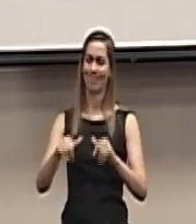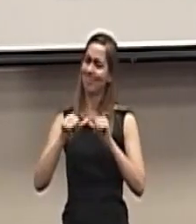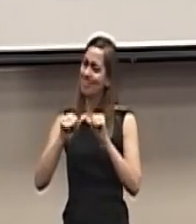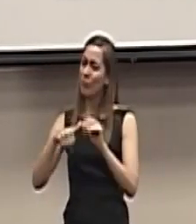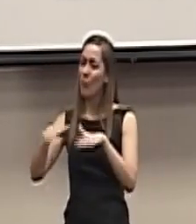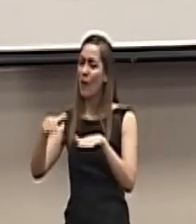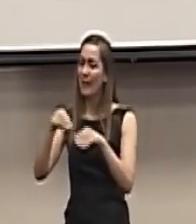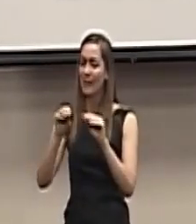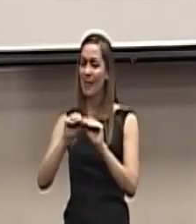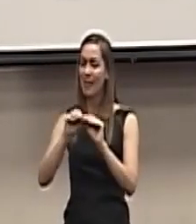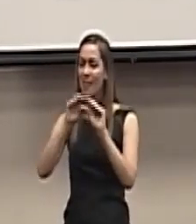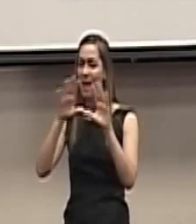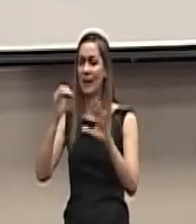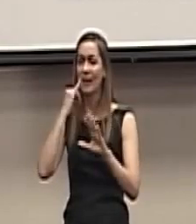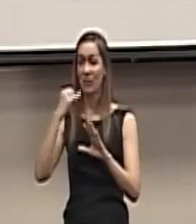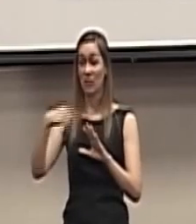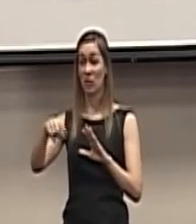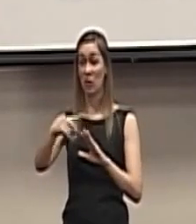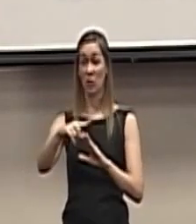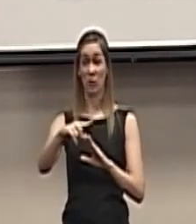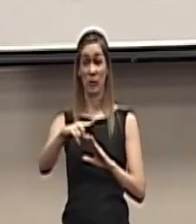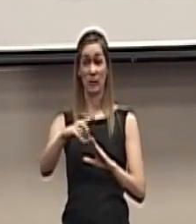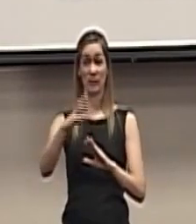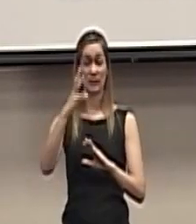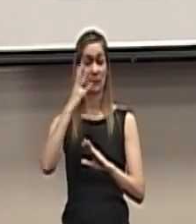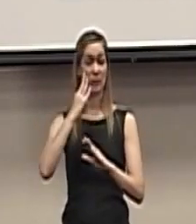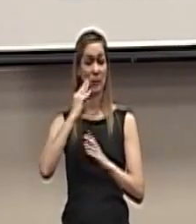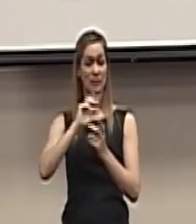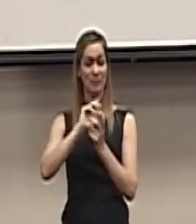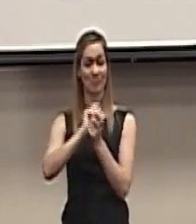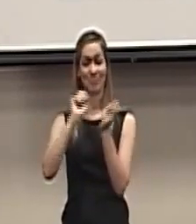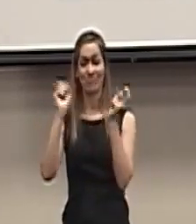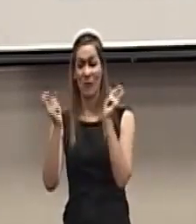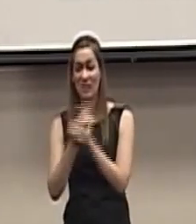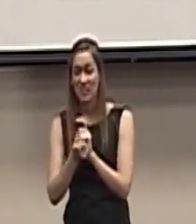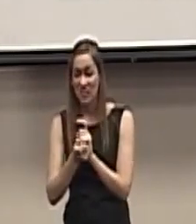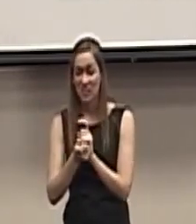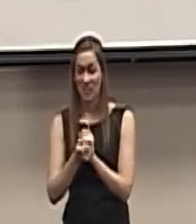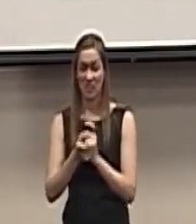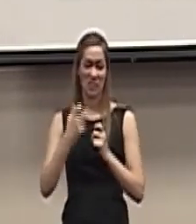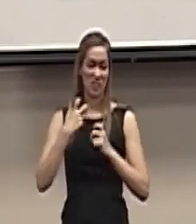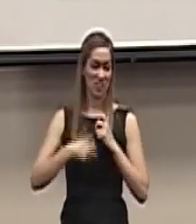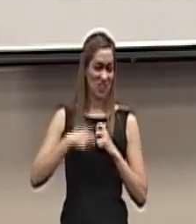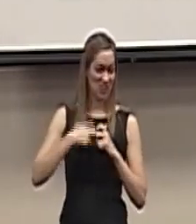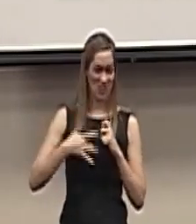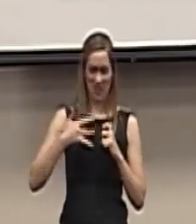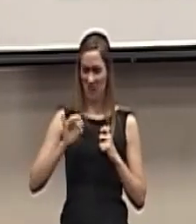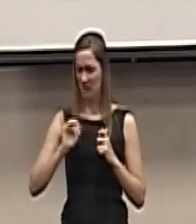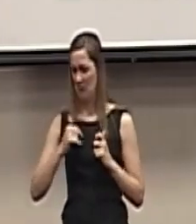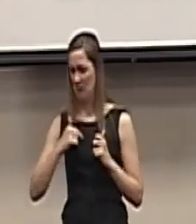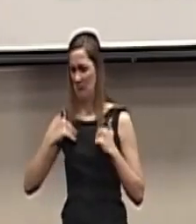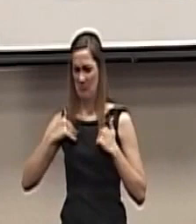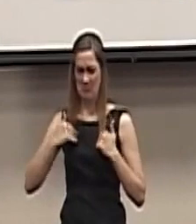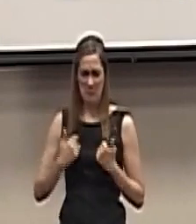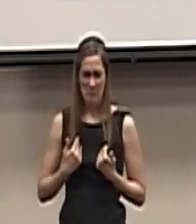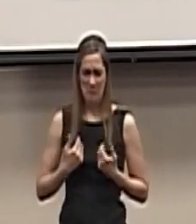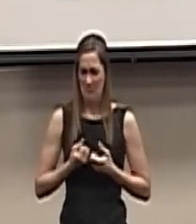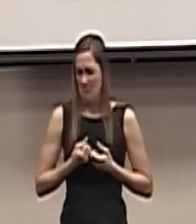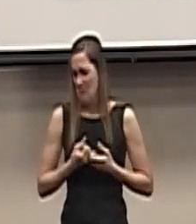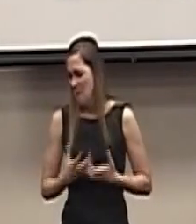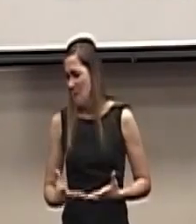walking in the light. And if you come home, if you're going through transition right now and it's difficult and you're feeling like, man, I'm tired and I'm weary and